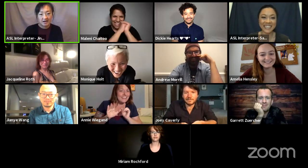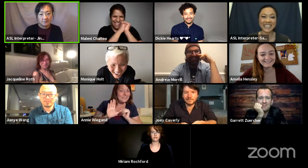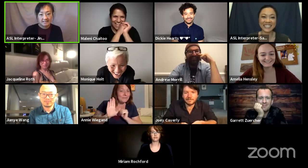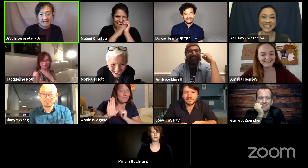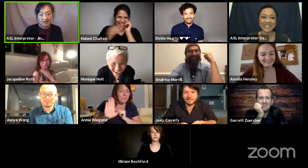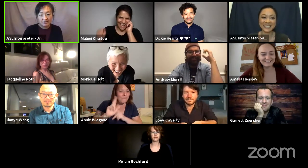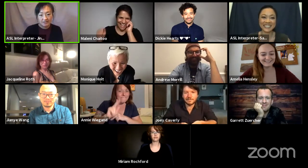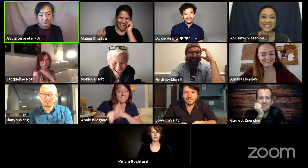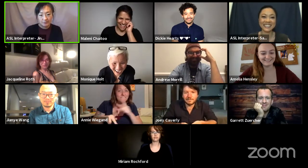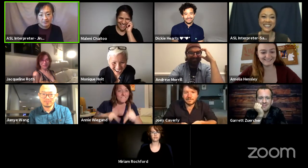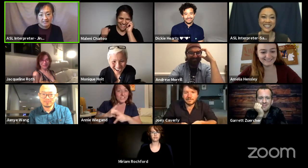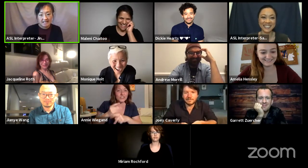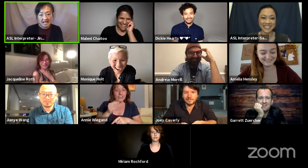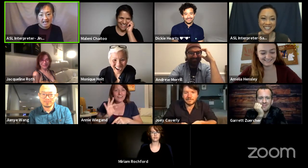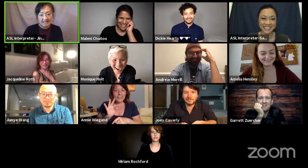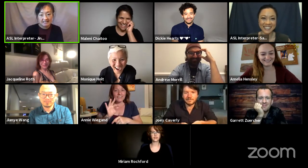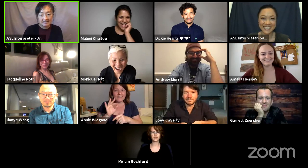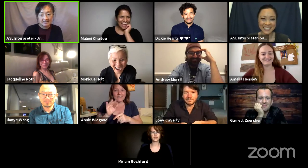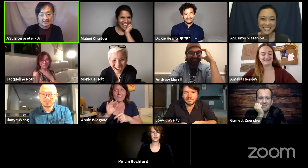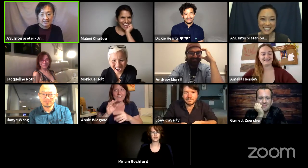comes out, was that